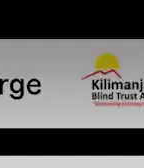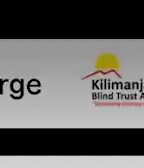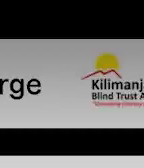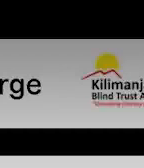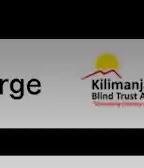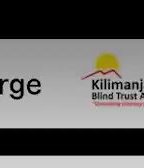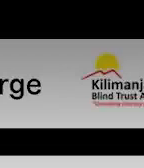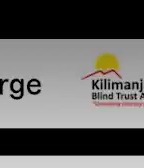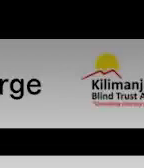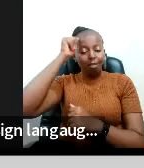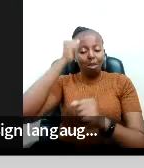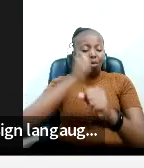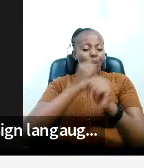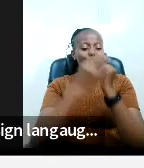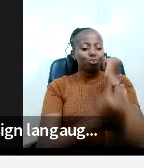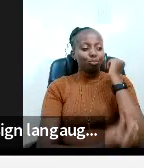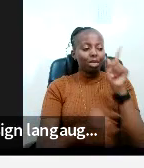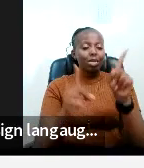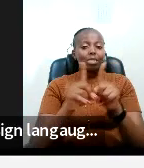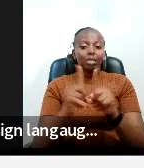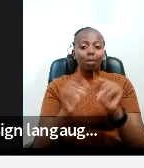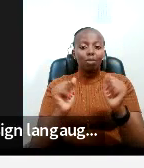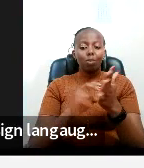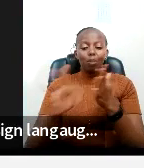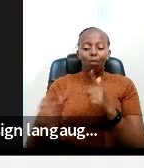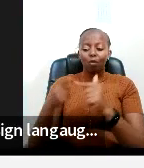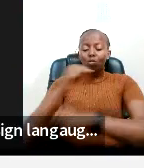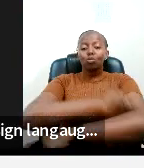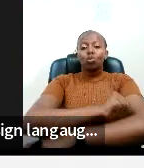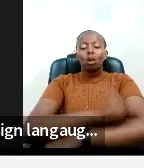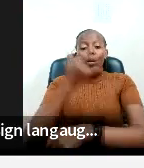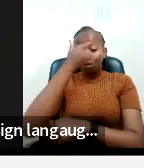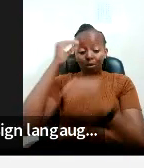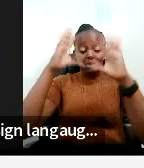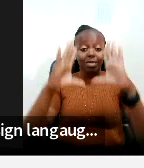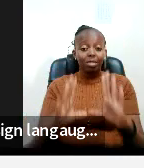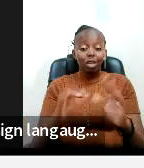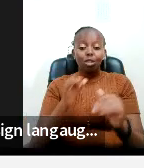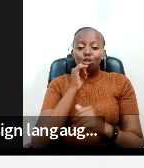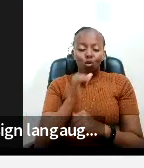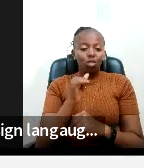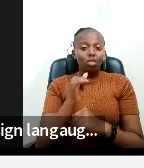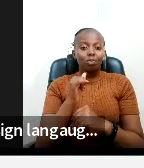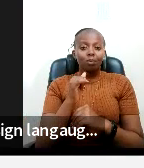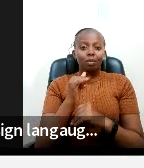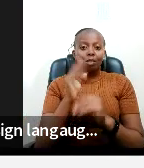is poor and is in the verge of dropping out of school because the teacher is not addressing his learning